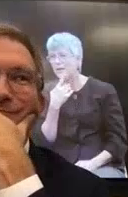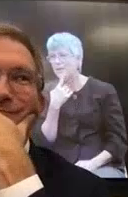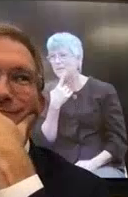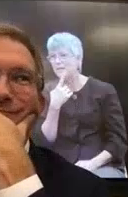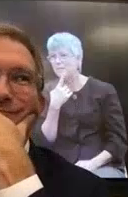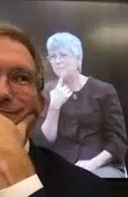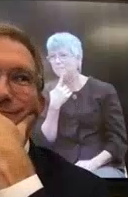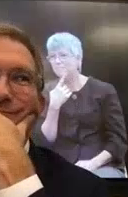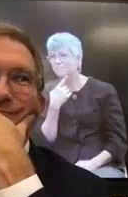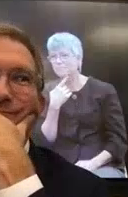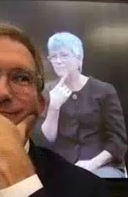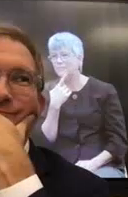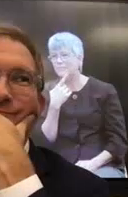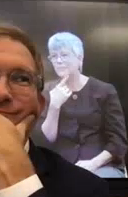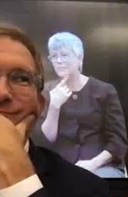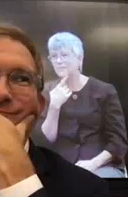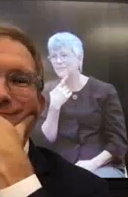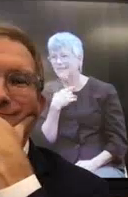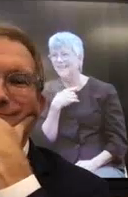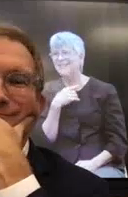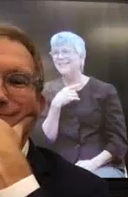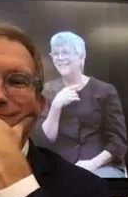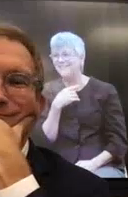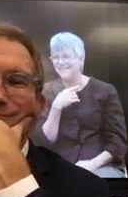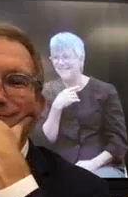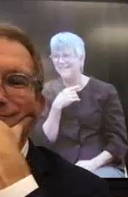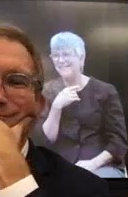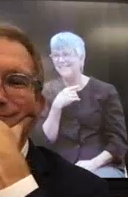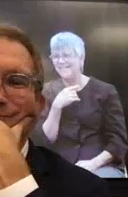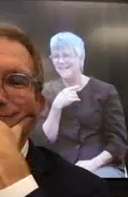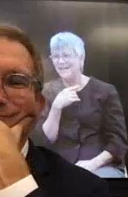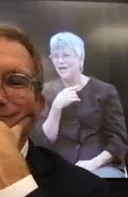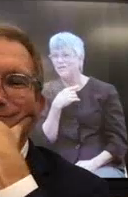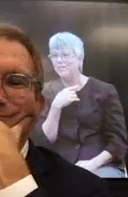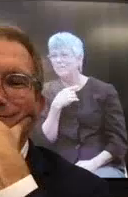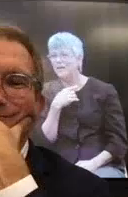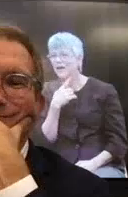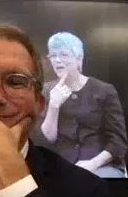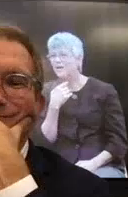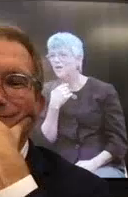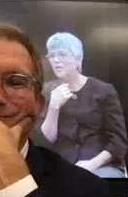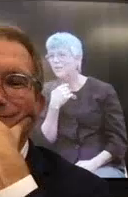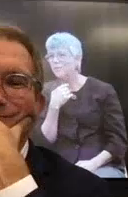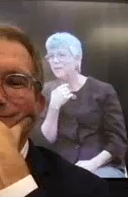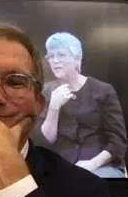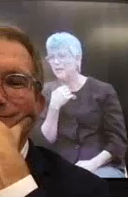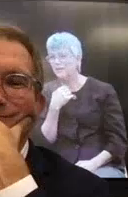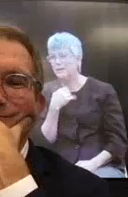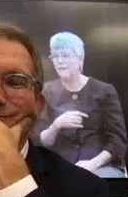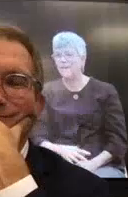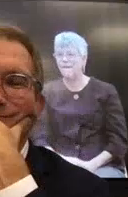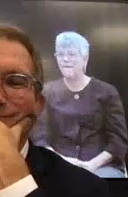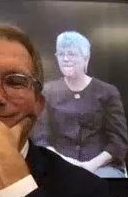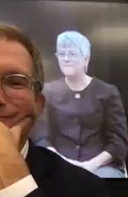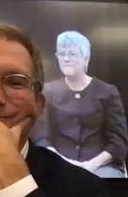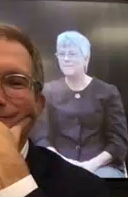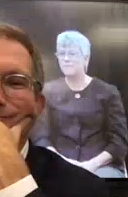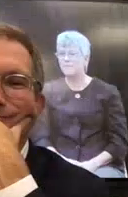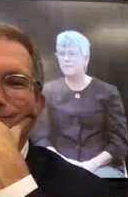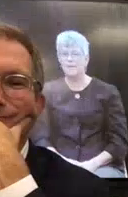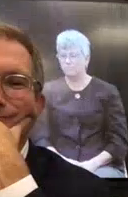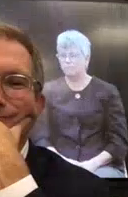else. I got there and said, "Where is everybody?" Oh, okay. But I understand everybody's been busy. It's the summer,